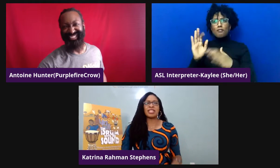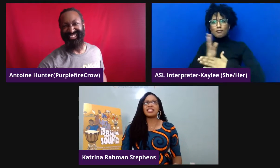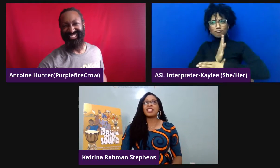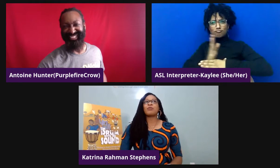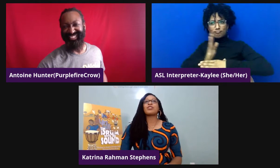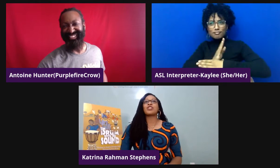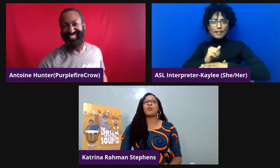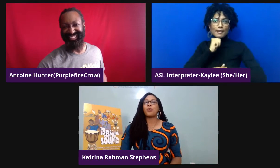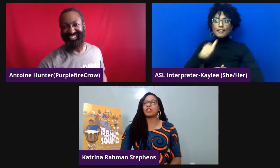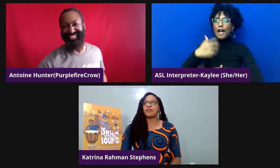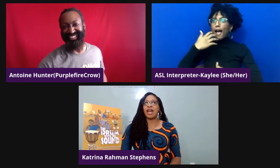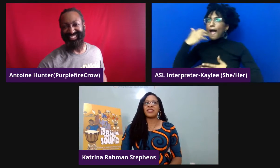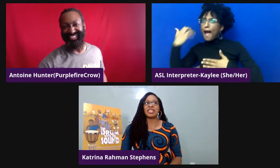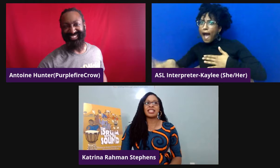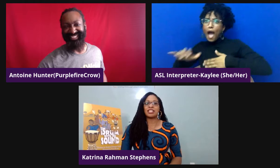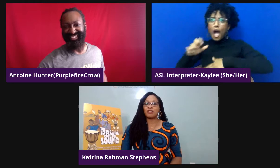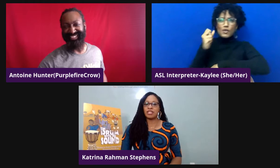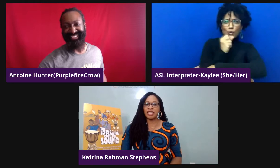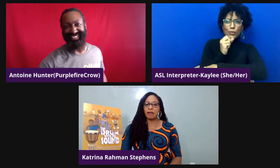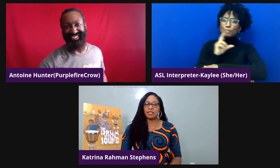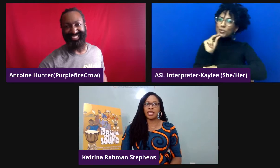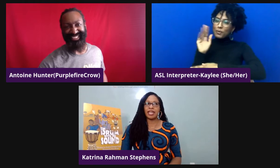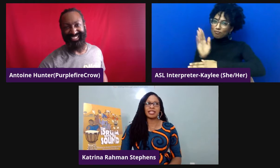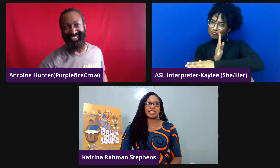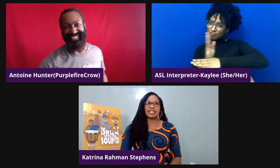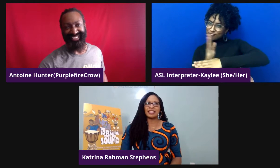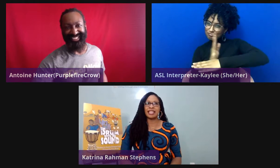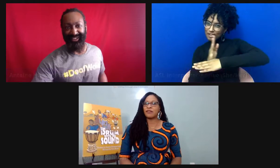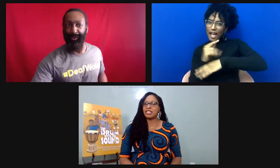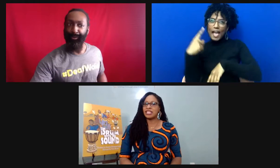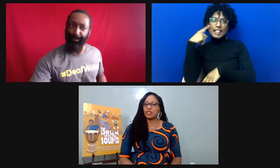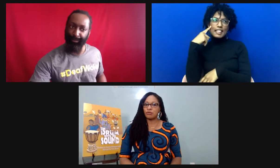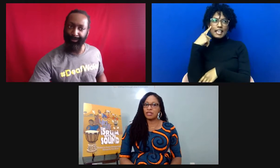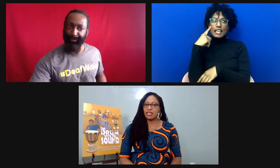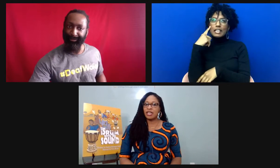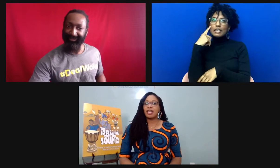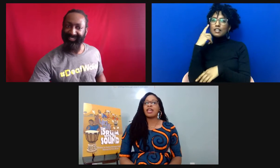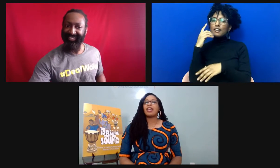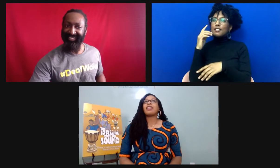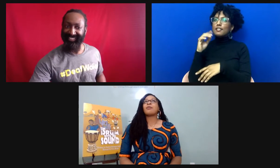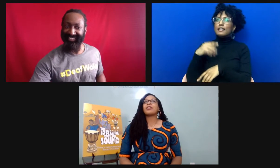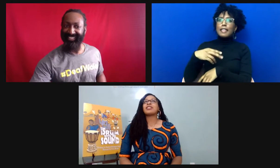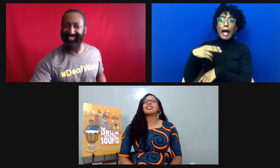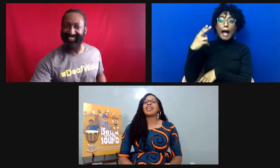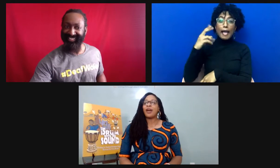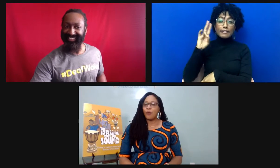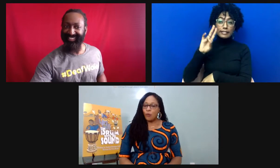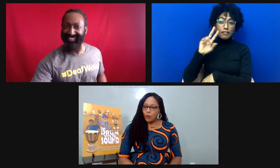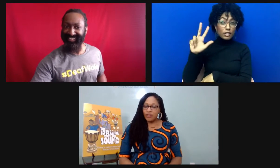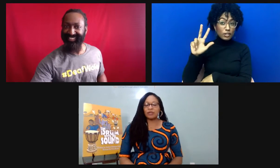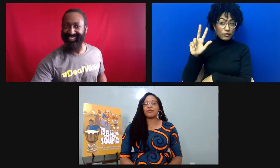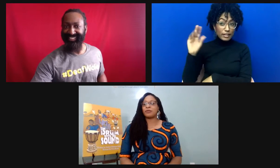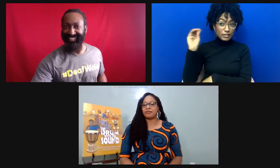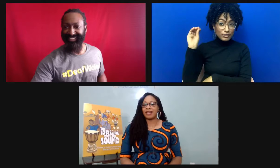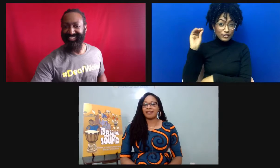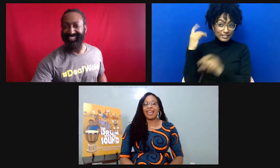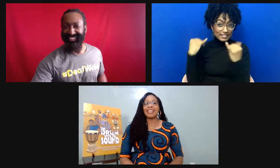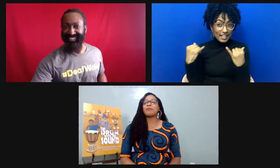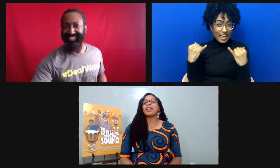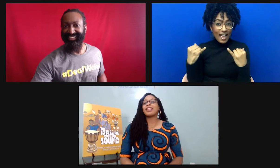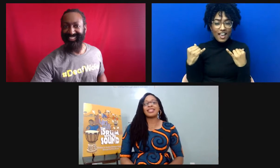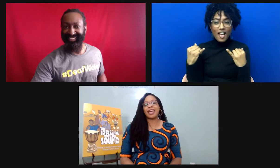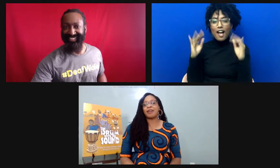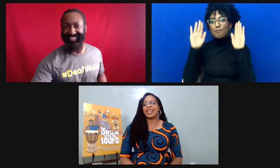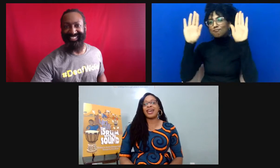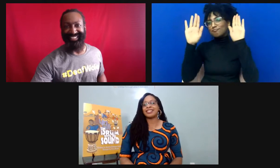had a breeze. It was wonderful. I think the degree topped at 73. It was wonderful. I